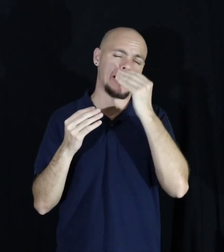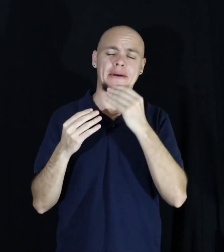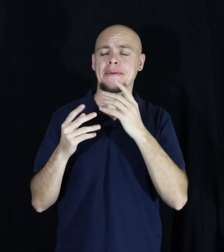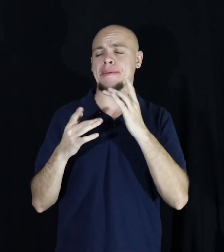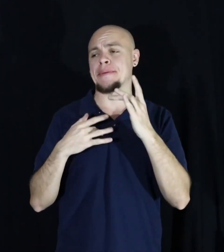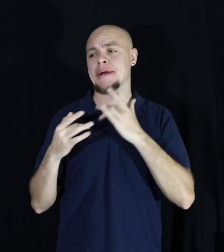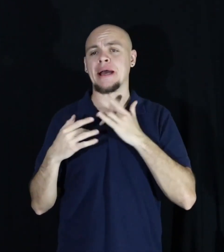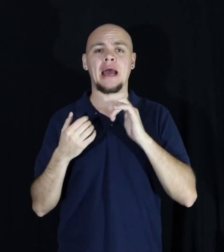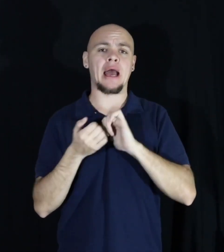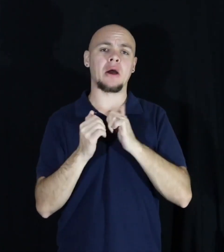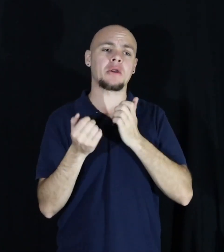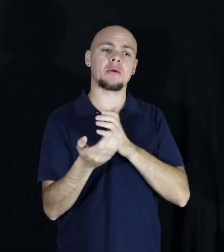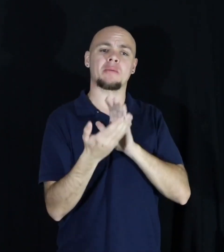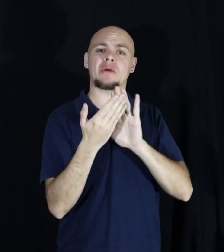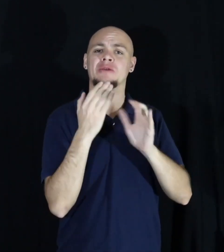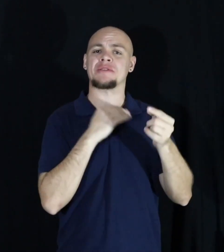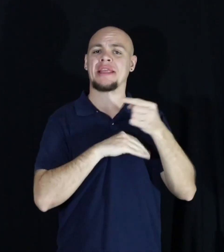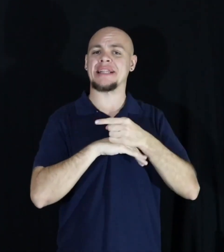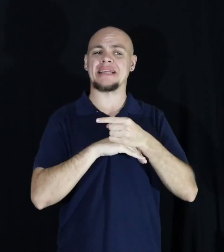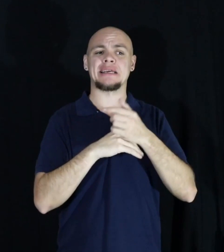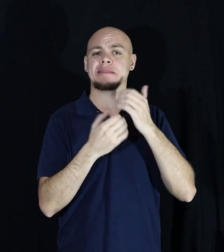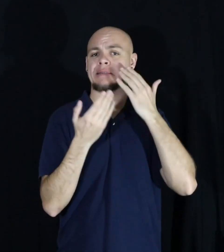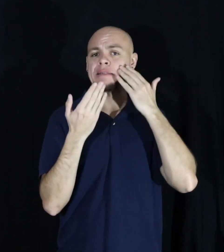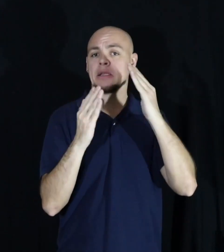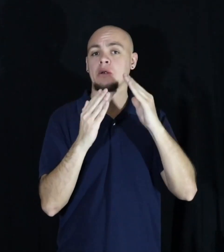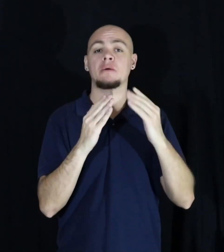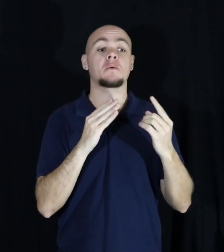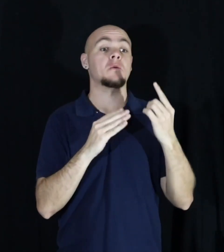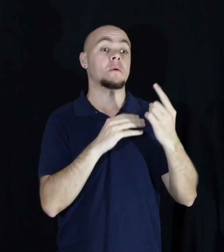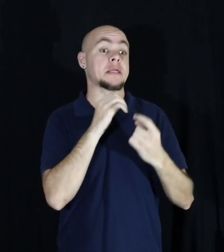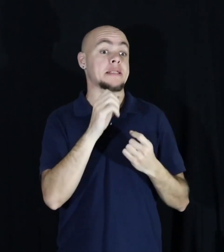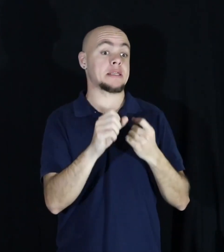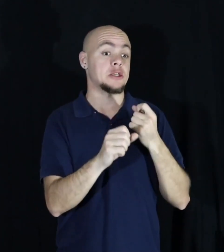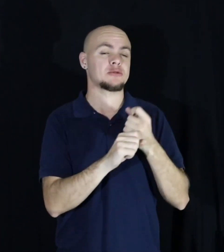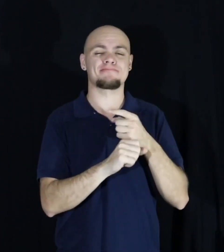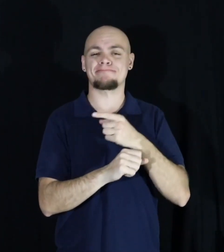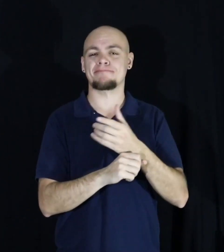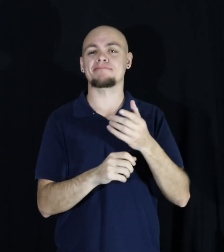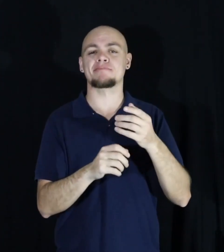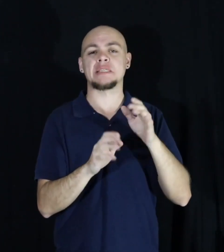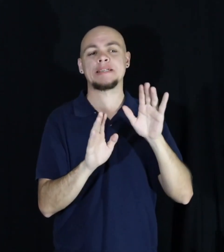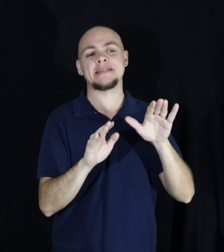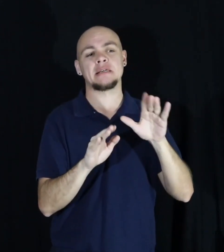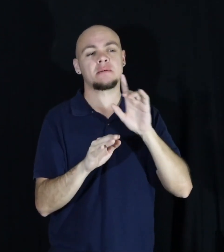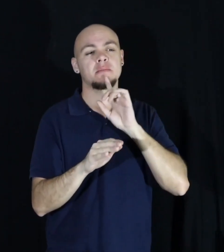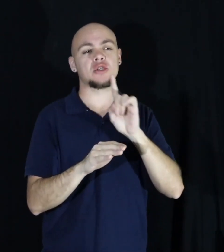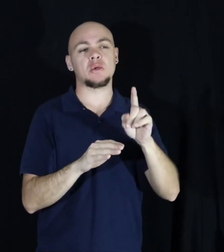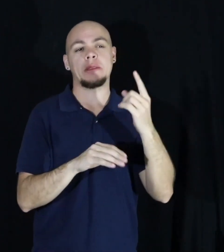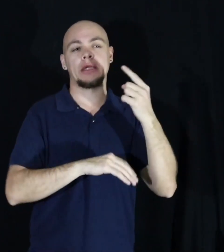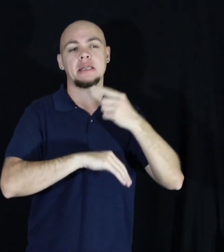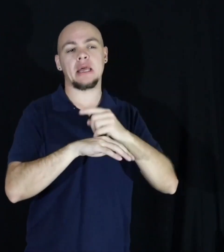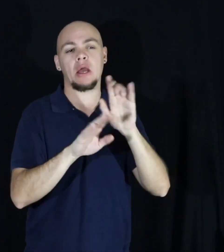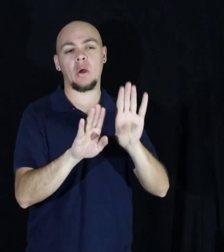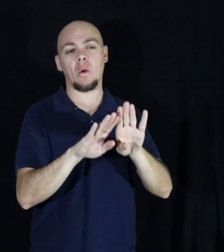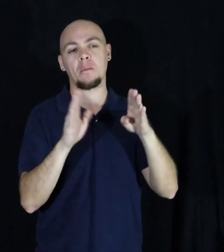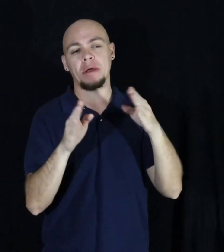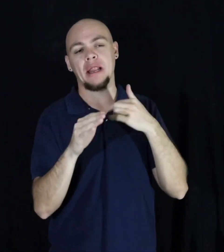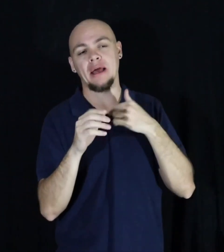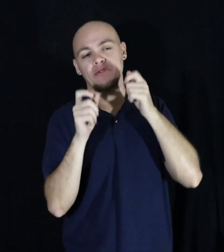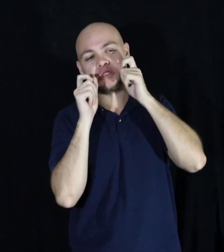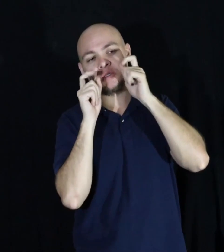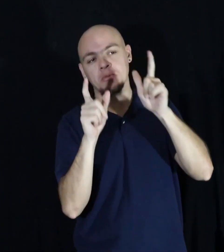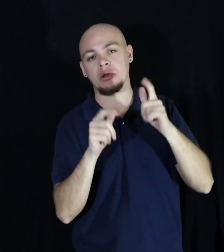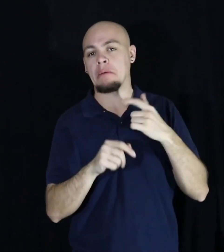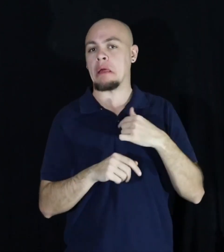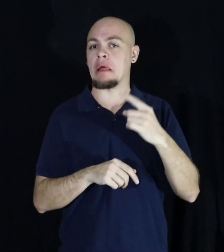how to approach that day from that day forward until one year. She said, make sure you keep the day open. I got a surprise for you. I thought we